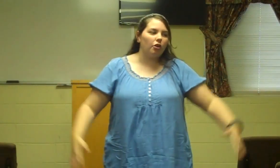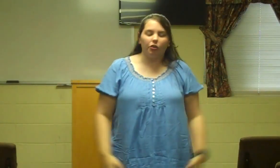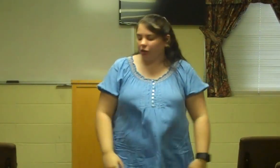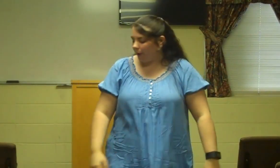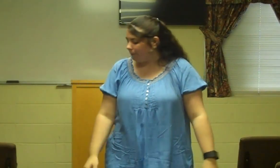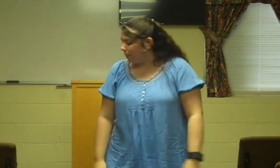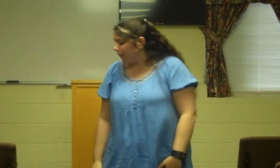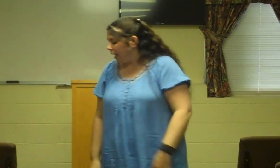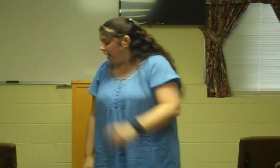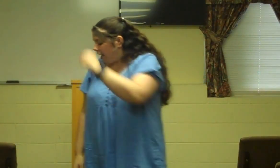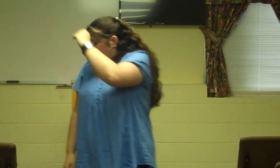all you're doing.